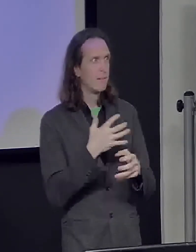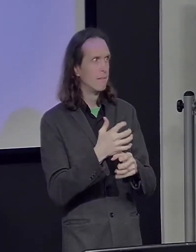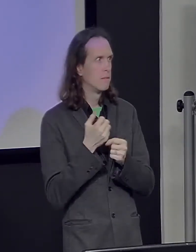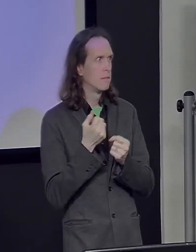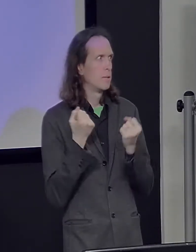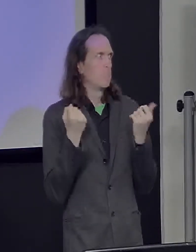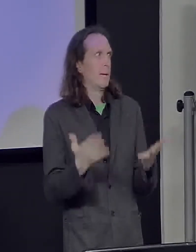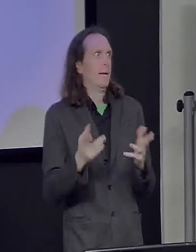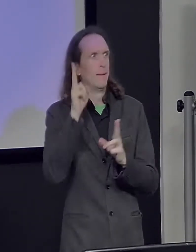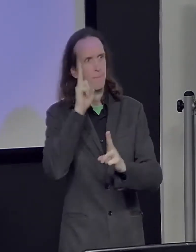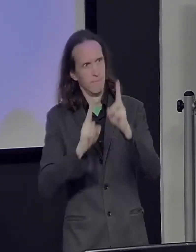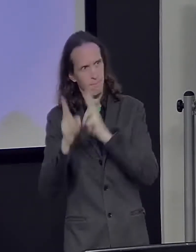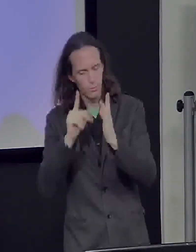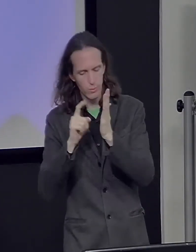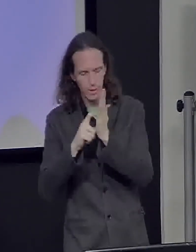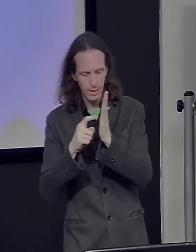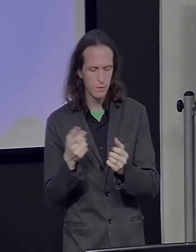Foundation.